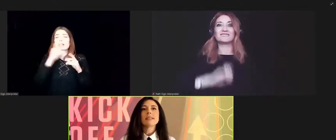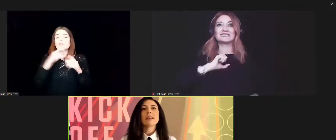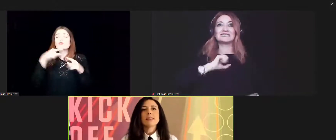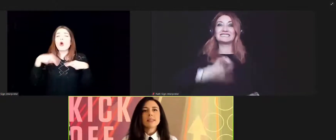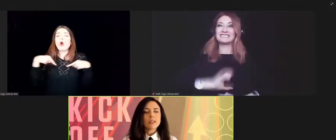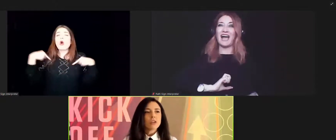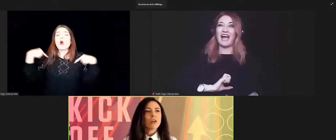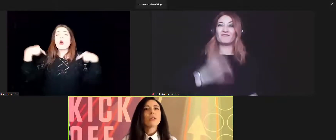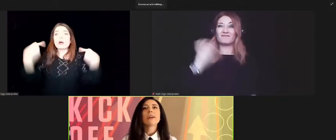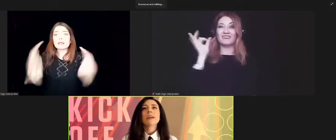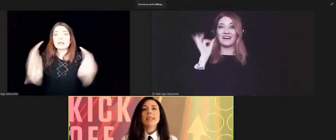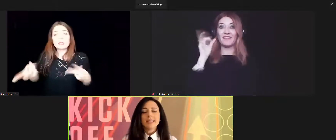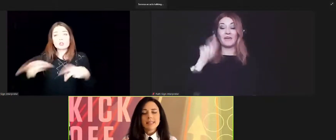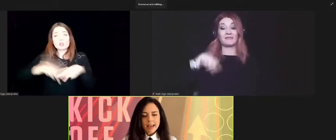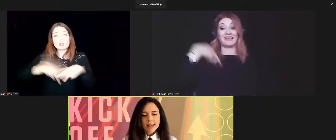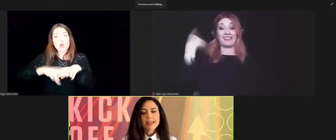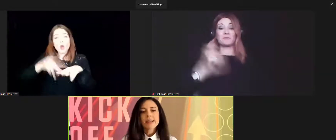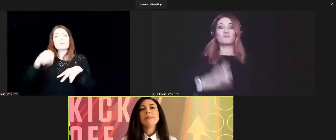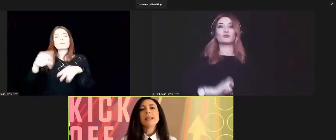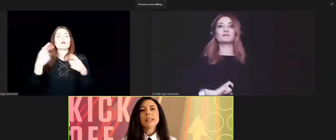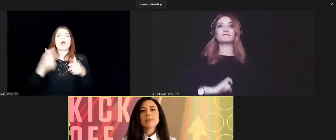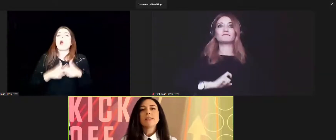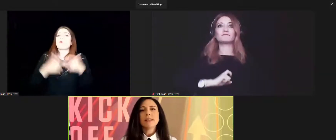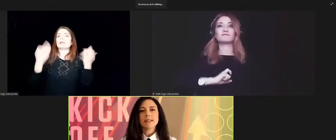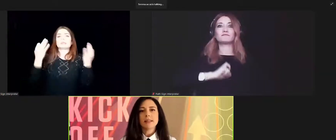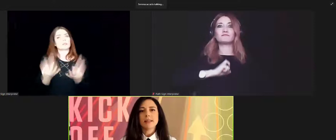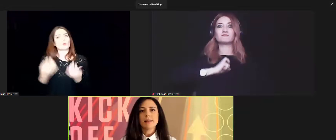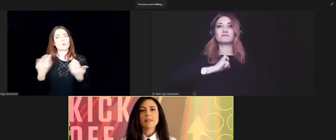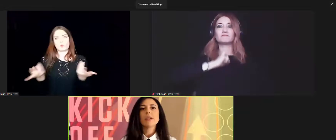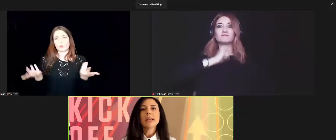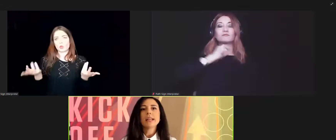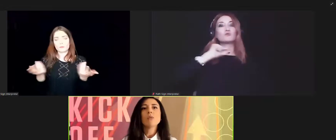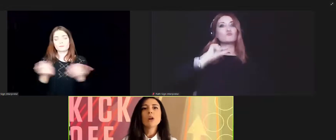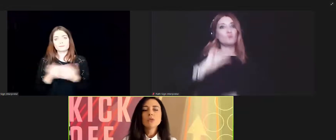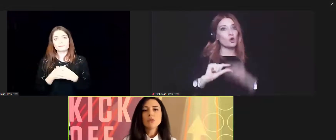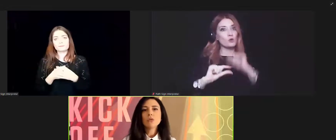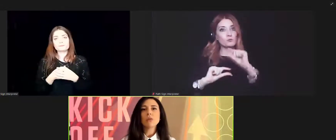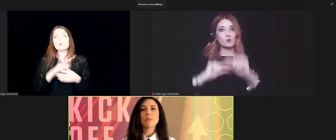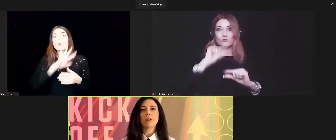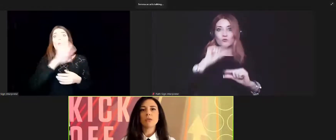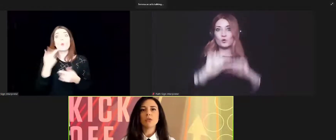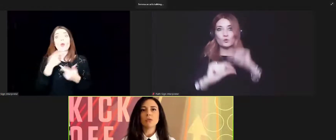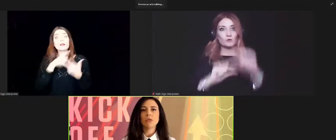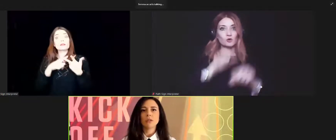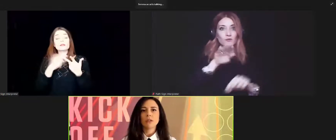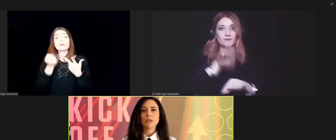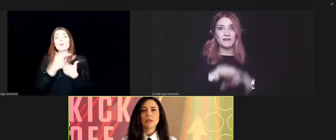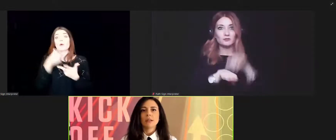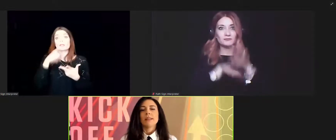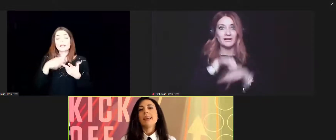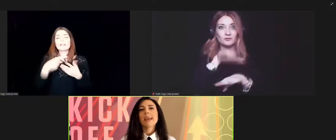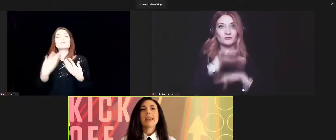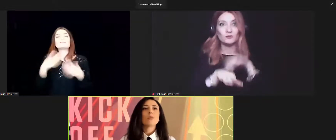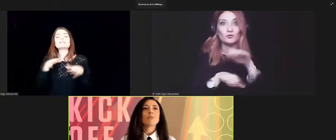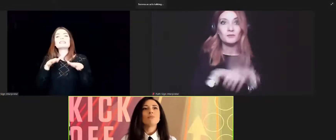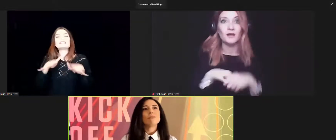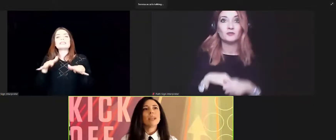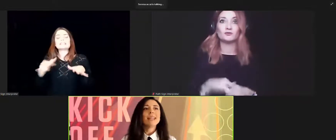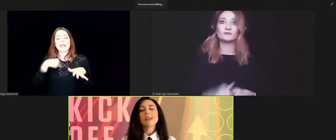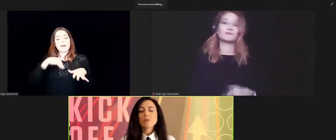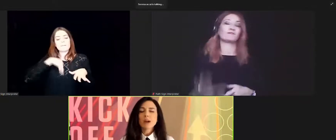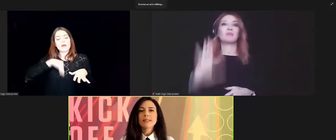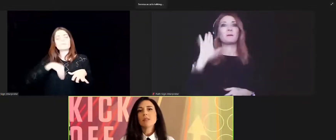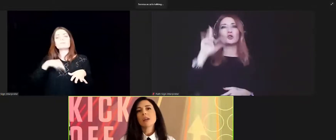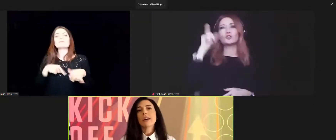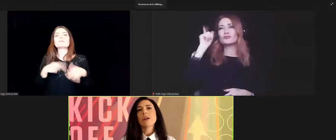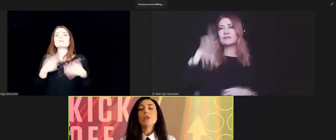thing is your internal belief system. Really, what do you do about you? The